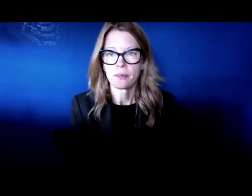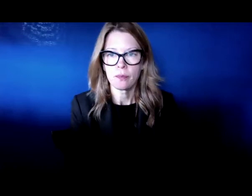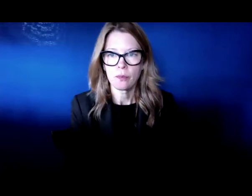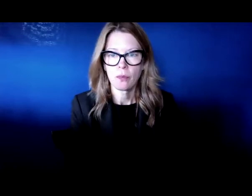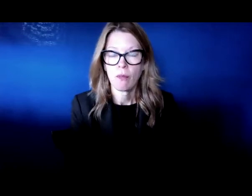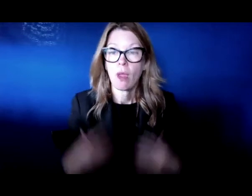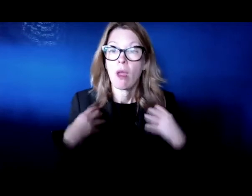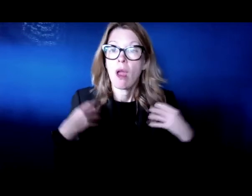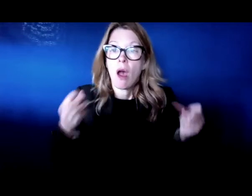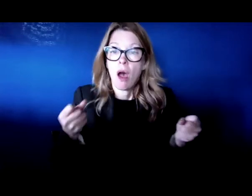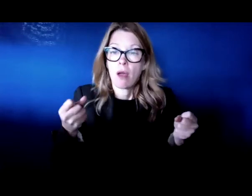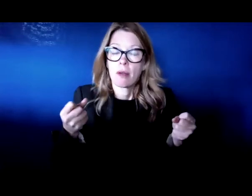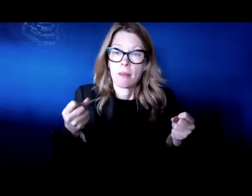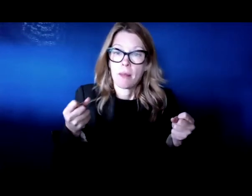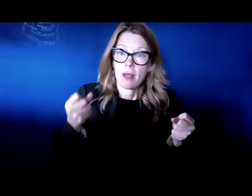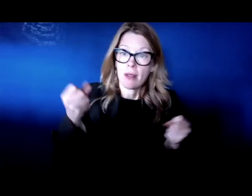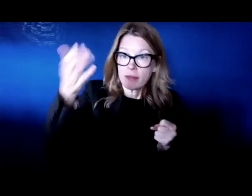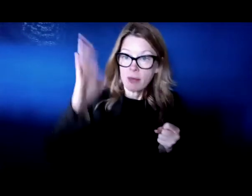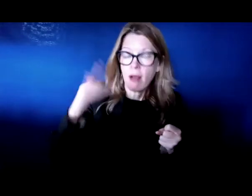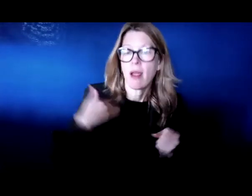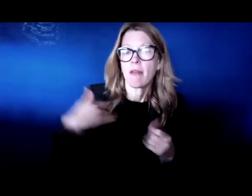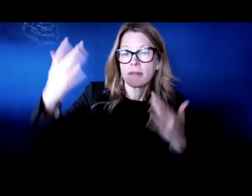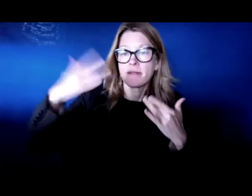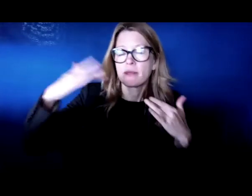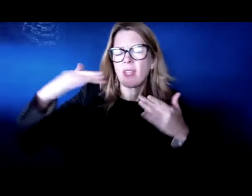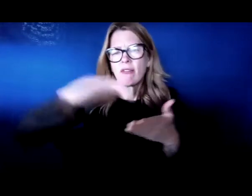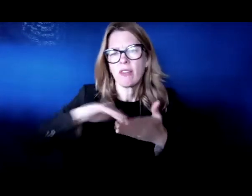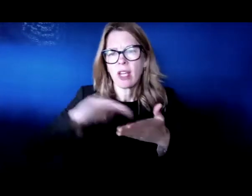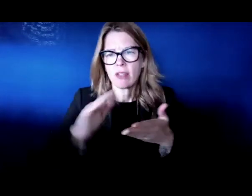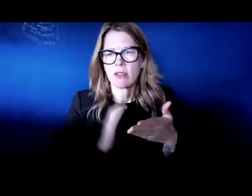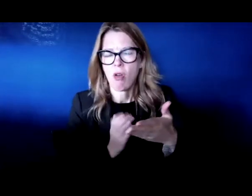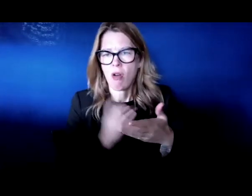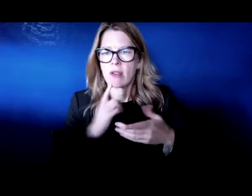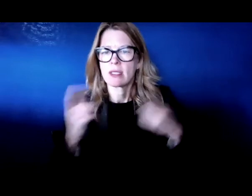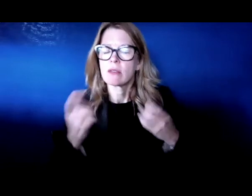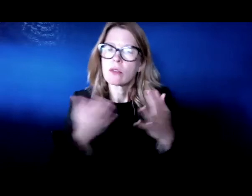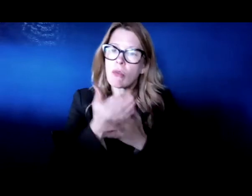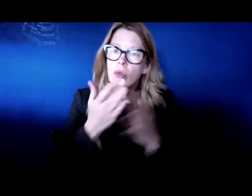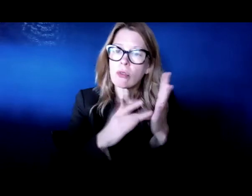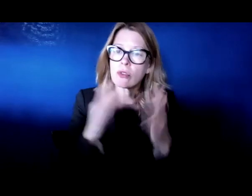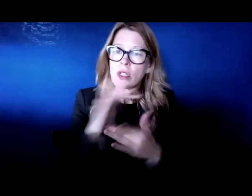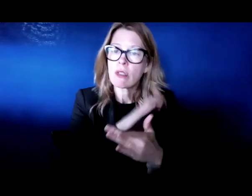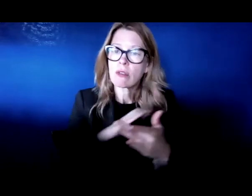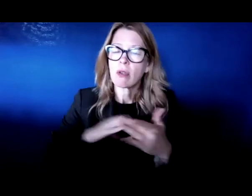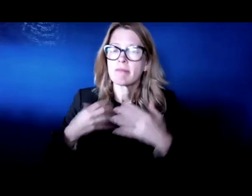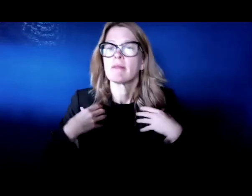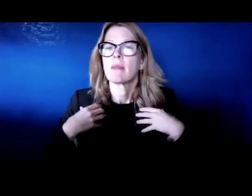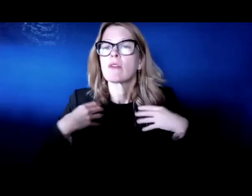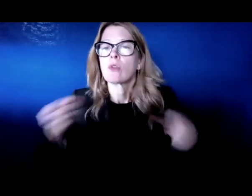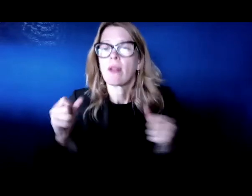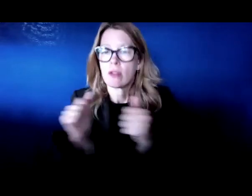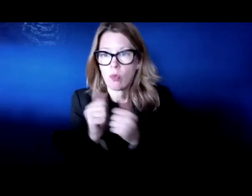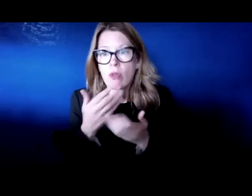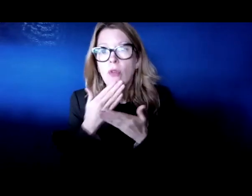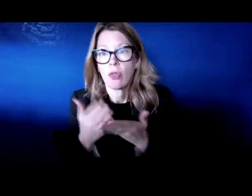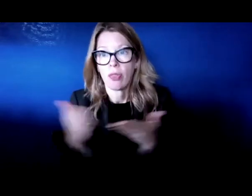Almighty God, have mercy on us. Forgive us all our sins through our Lord Jesus Christ. Strengthen us in all goodness, and by the power